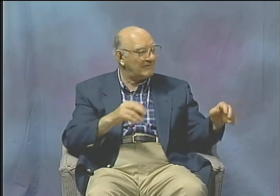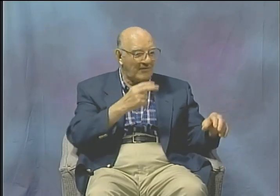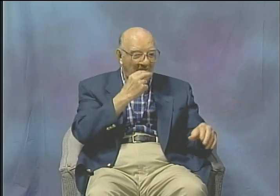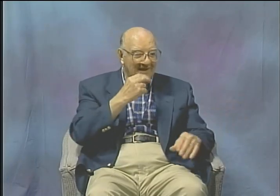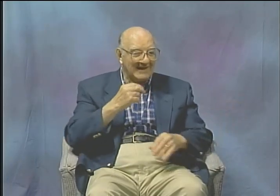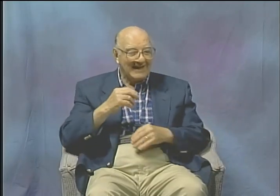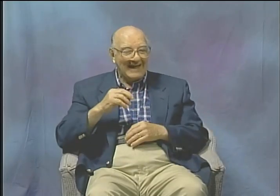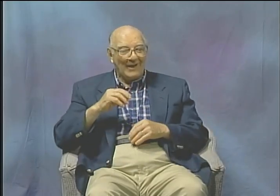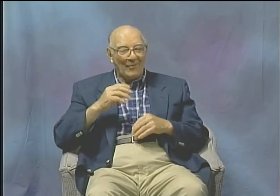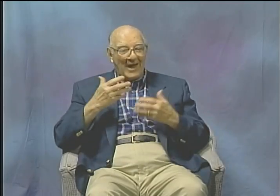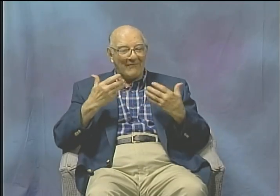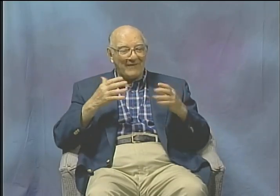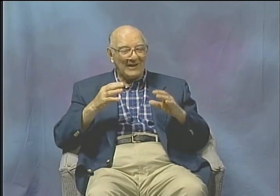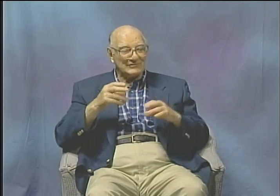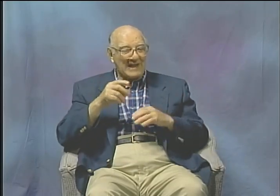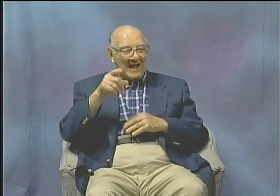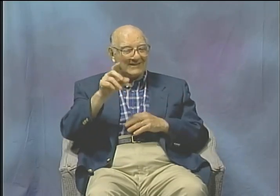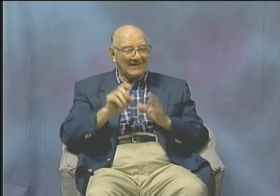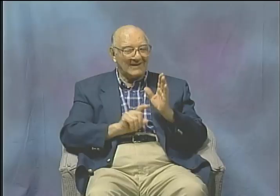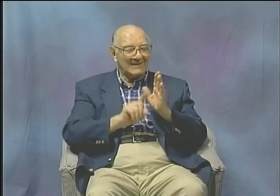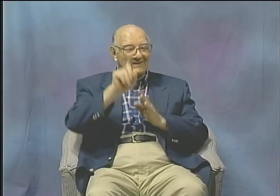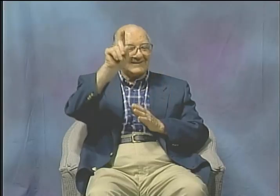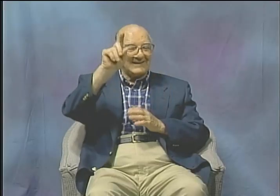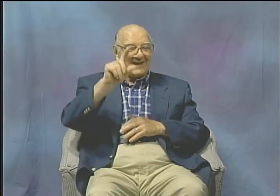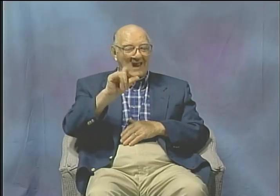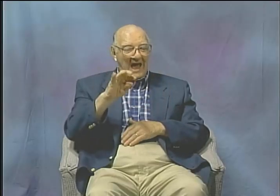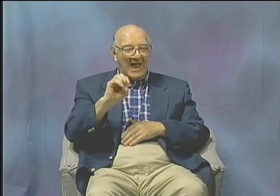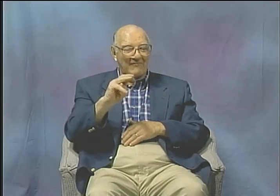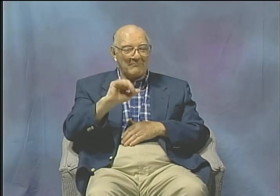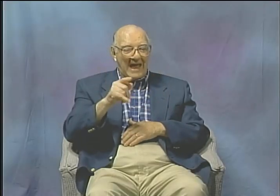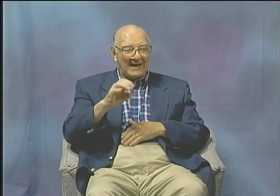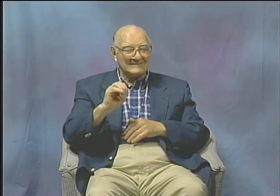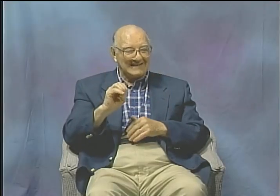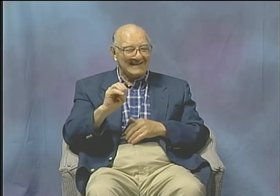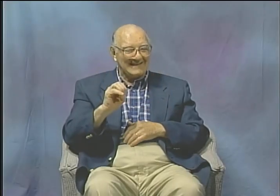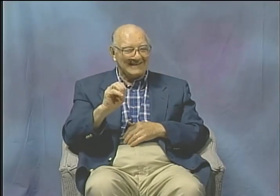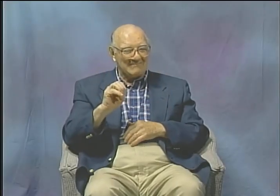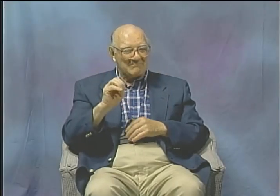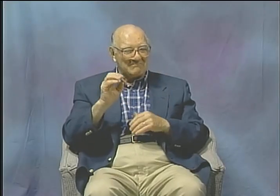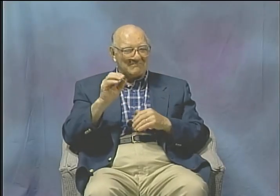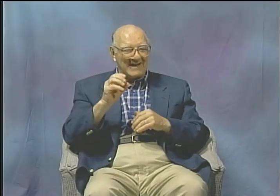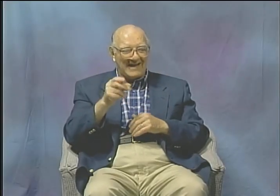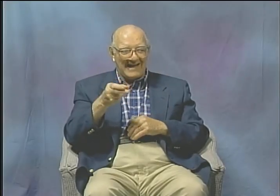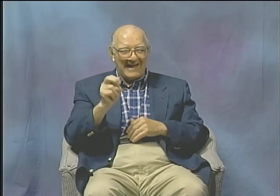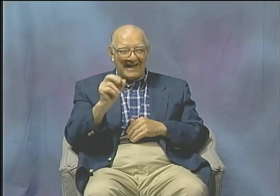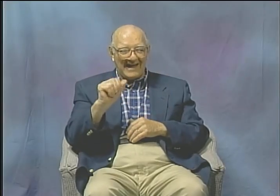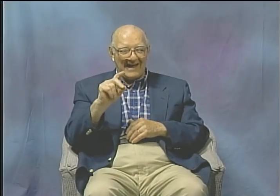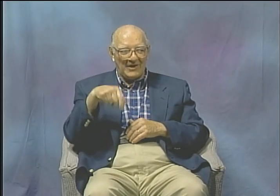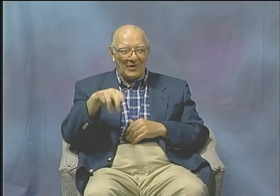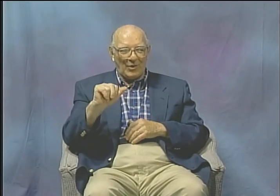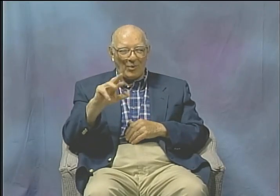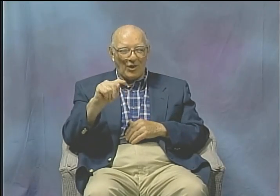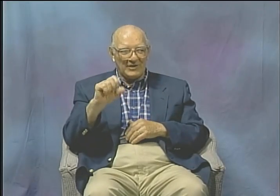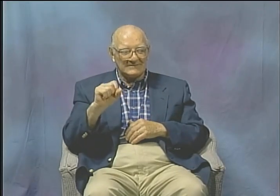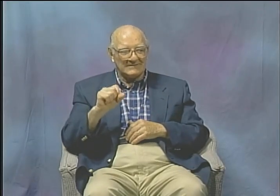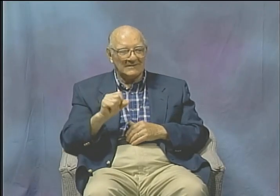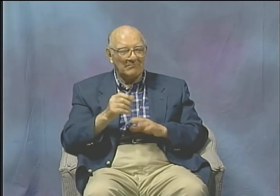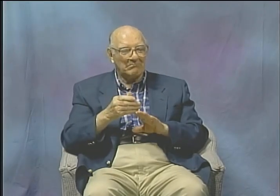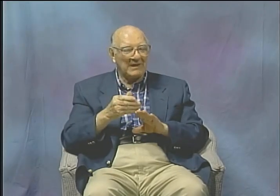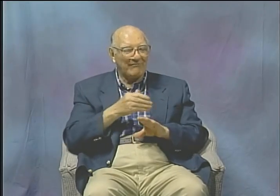funny. When finished that Life magazine at the quarters, before